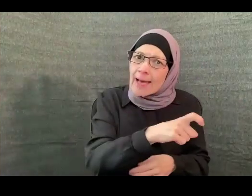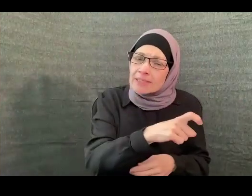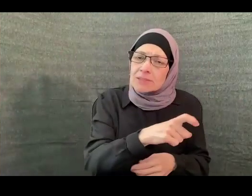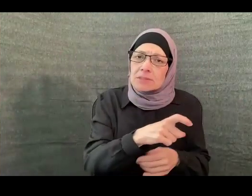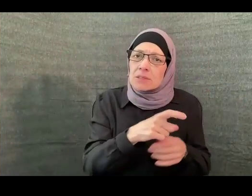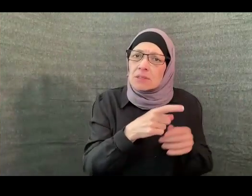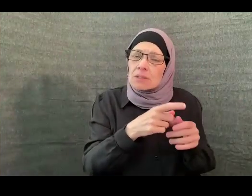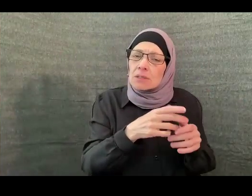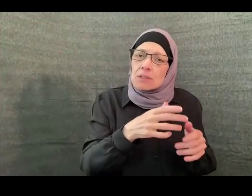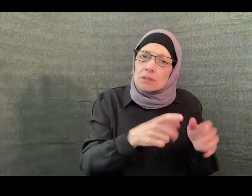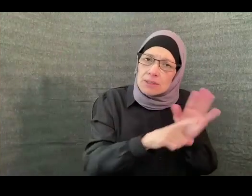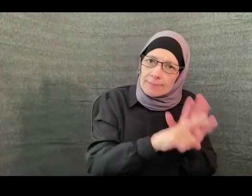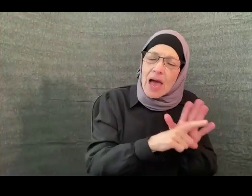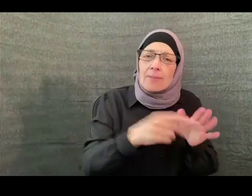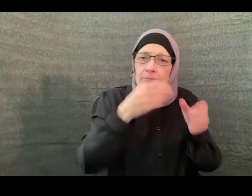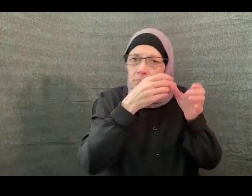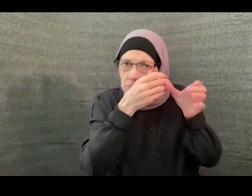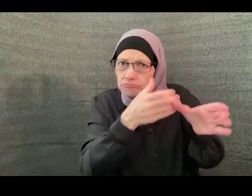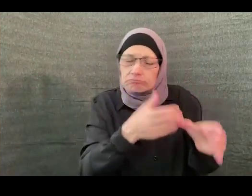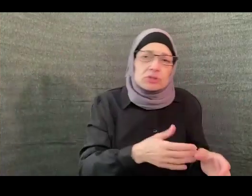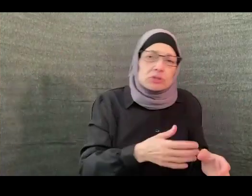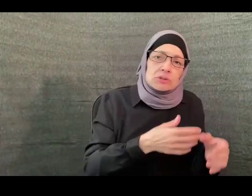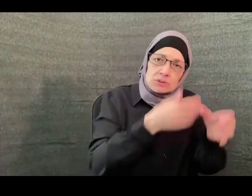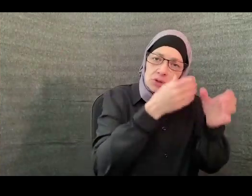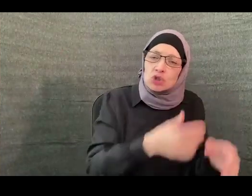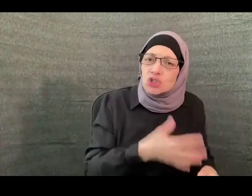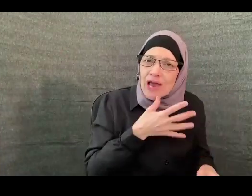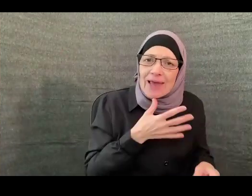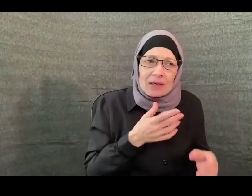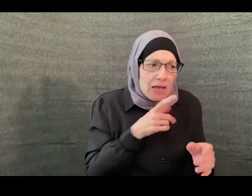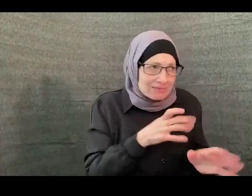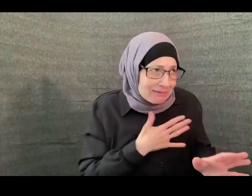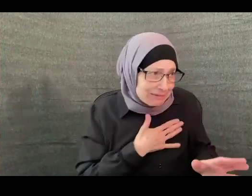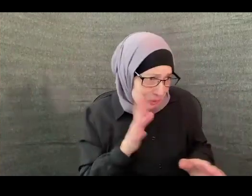whispers to them and they listen to his whispering.